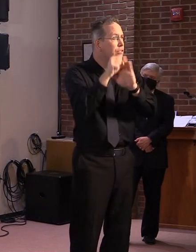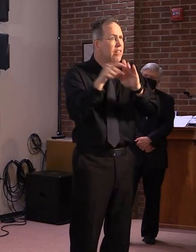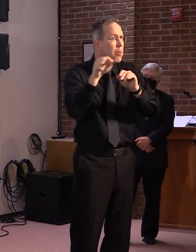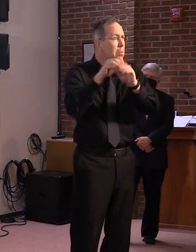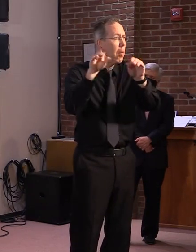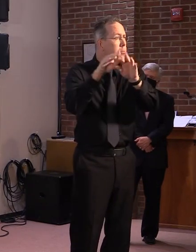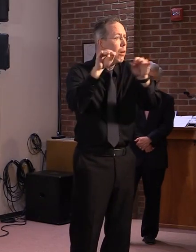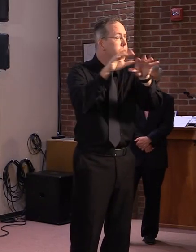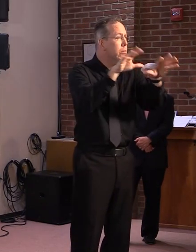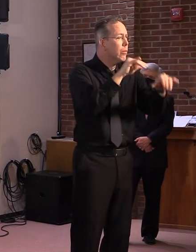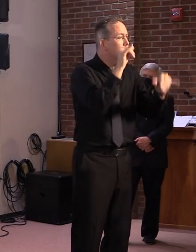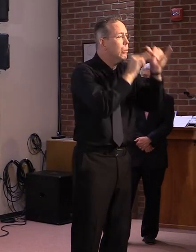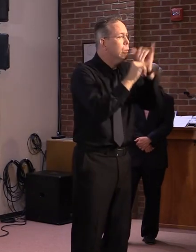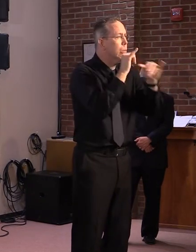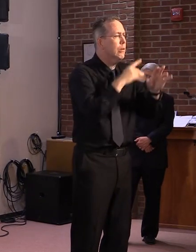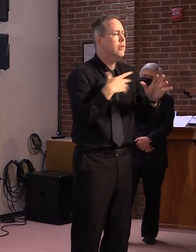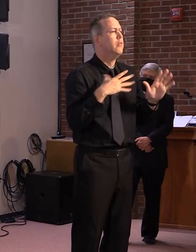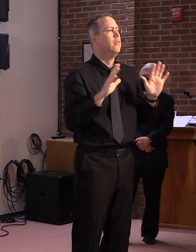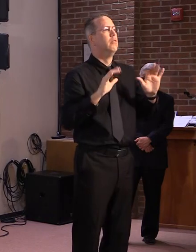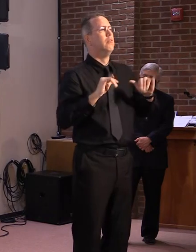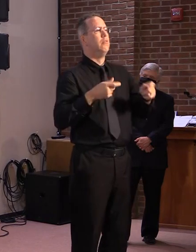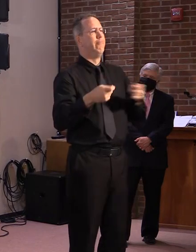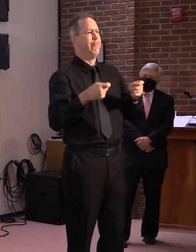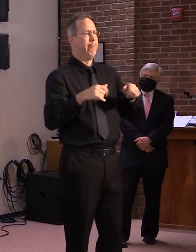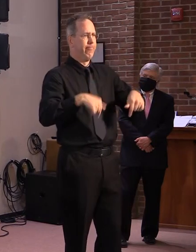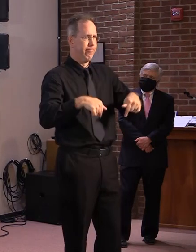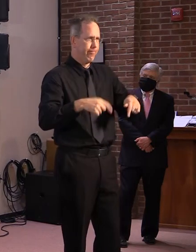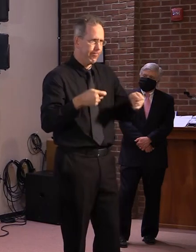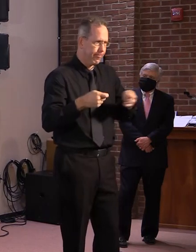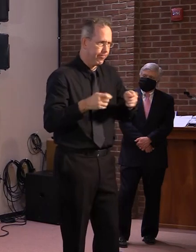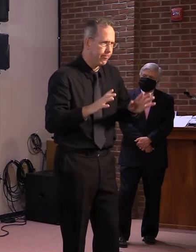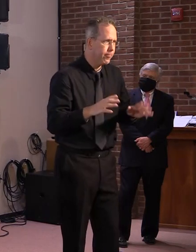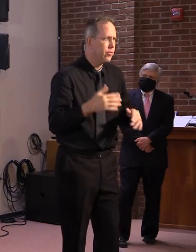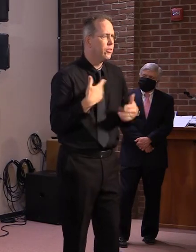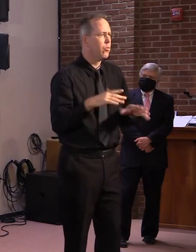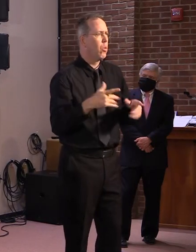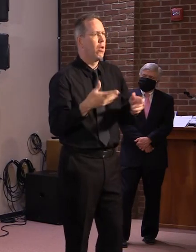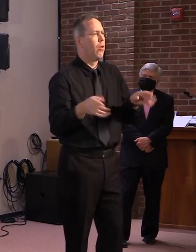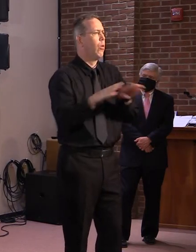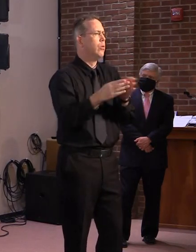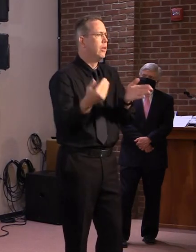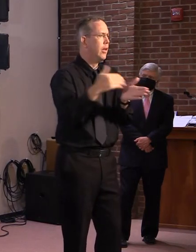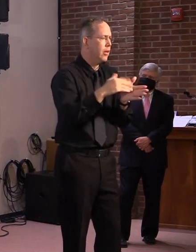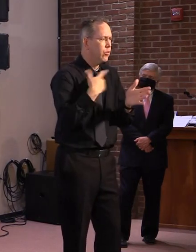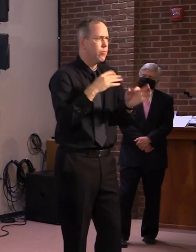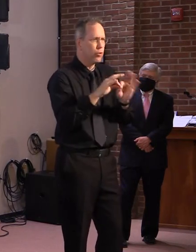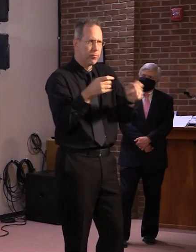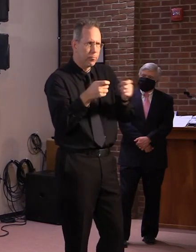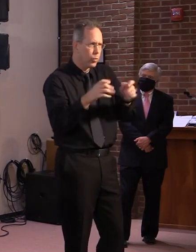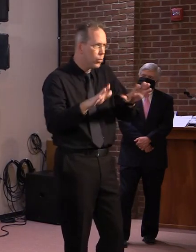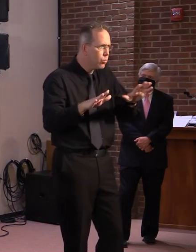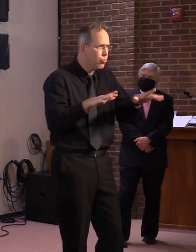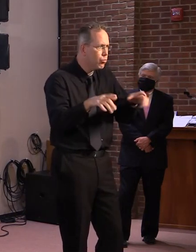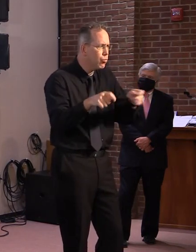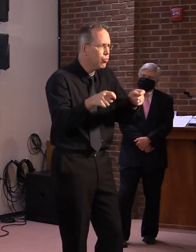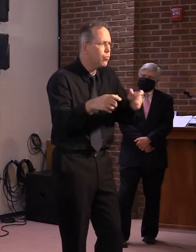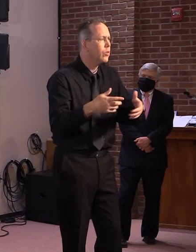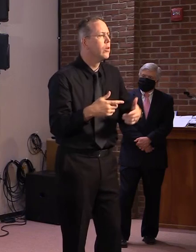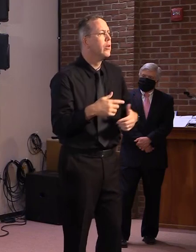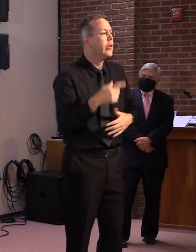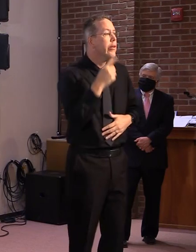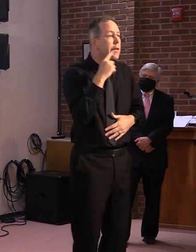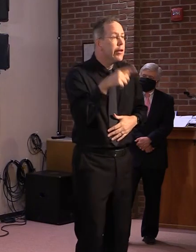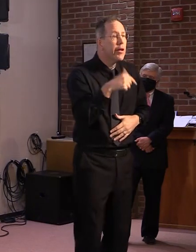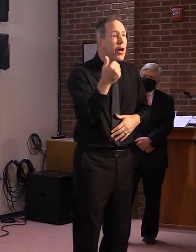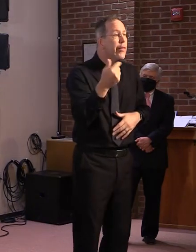region was getting better, in Boston and Rhode Island and Connecticut and lower New Hampshire and Maine and so forth were getting